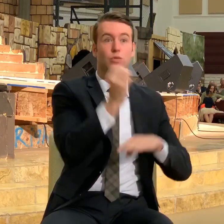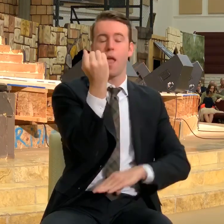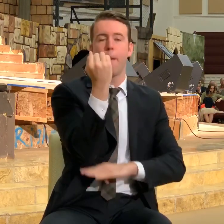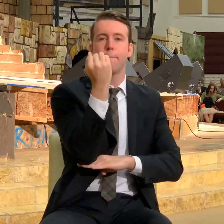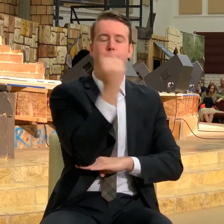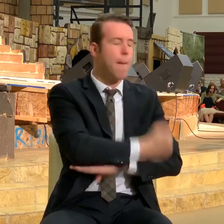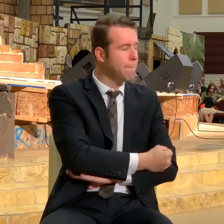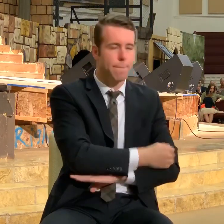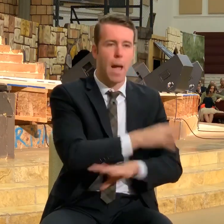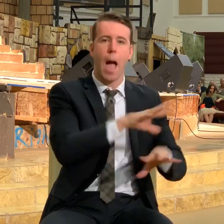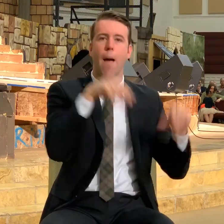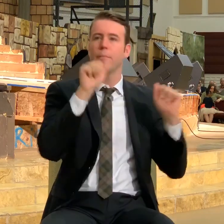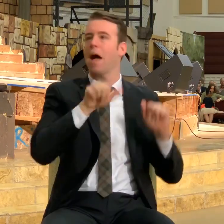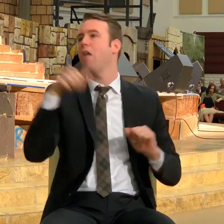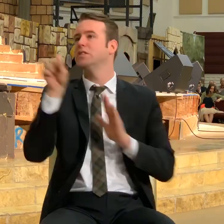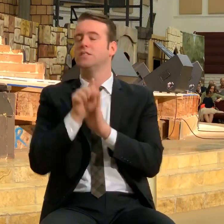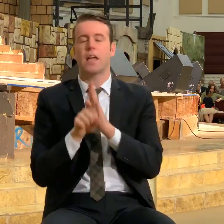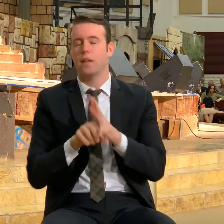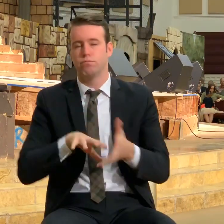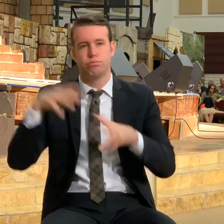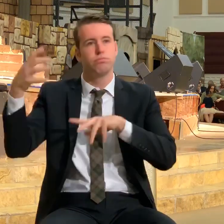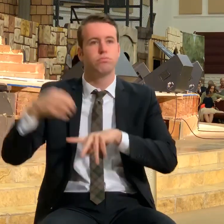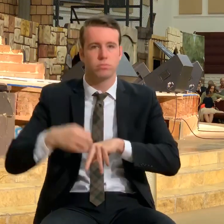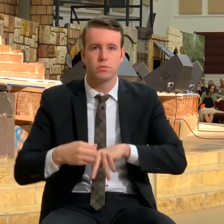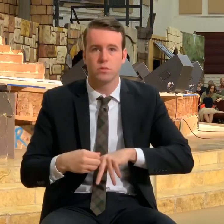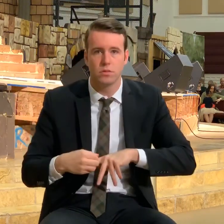shut down, moved out of state. The list goes on.